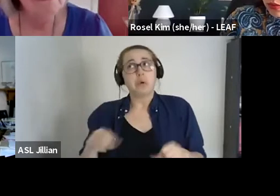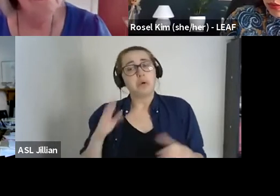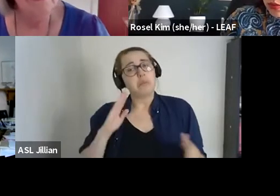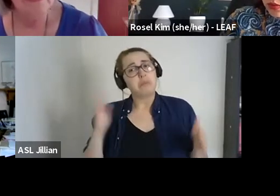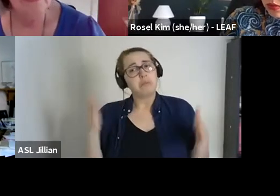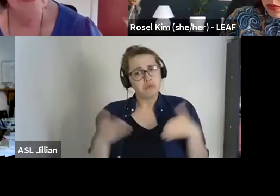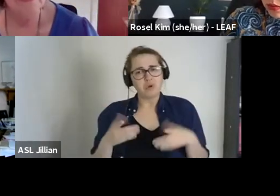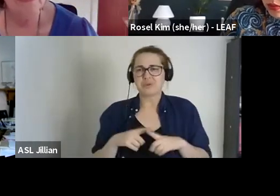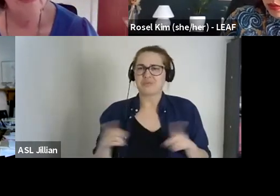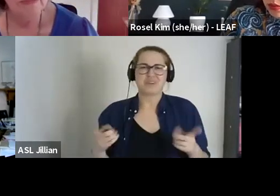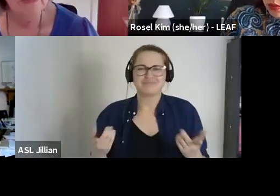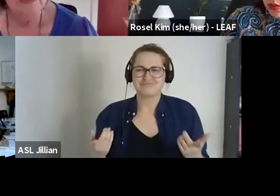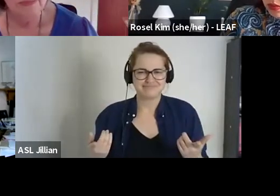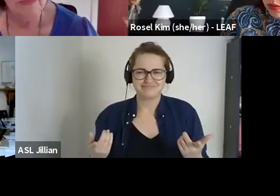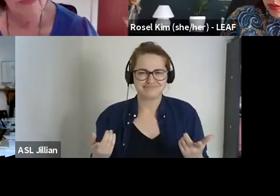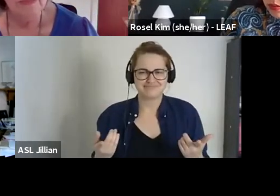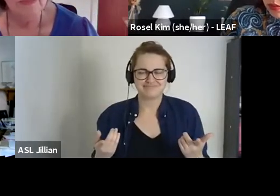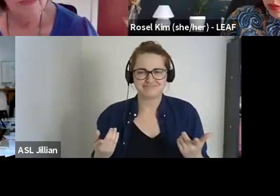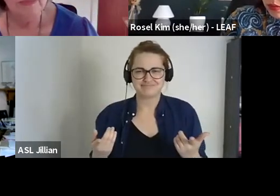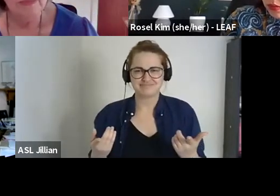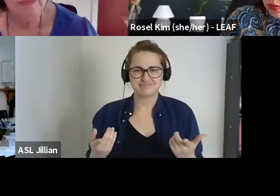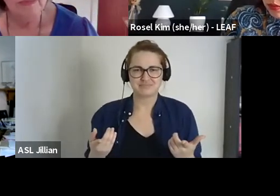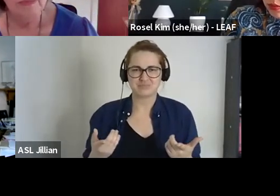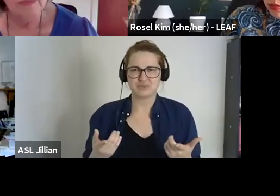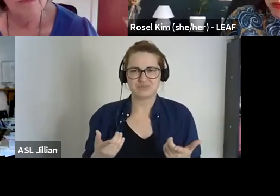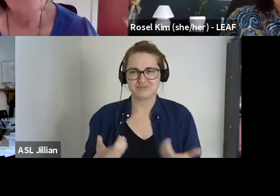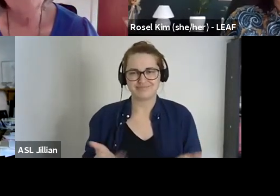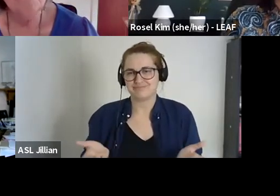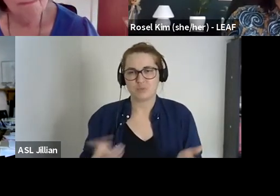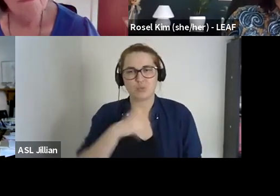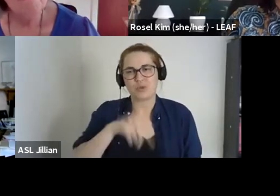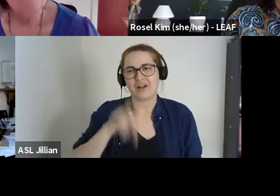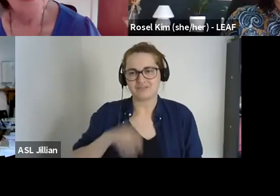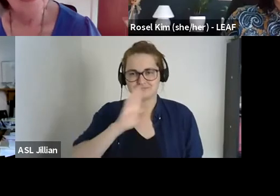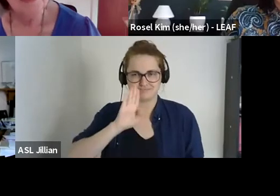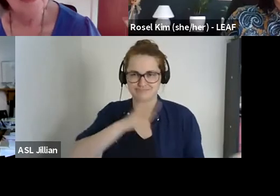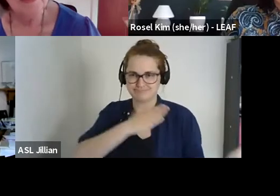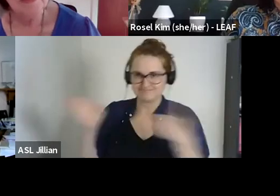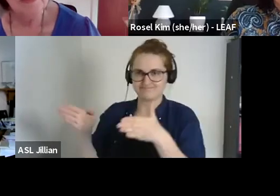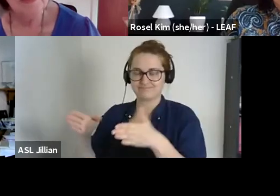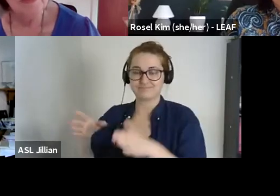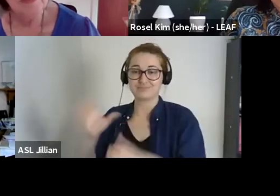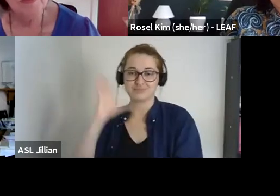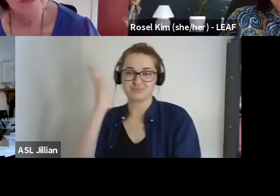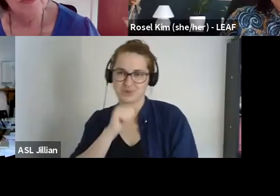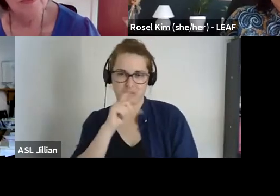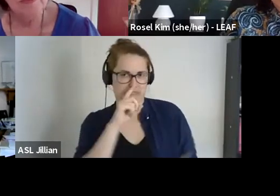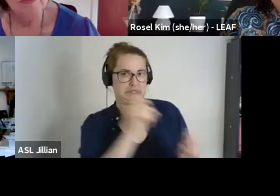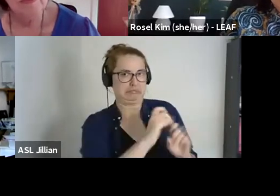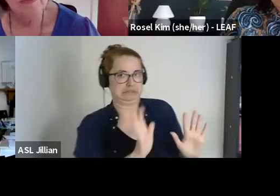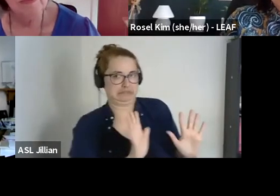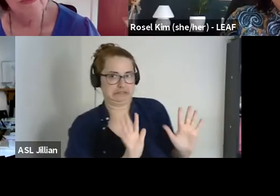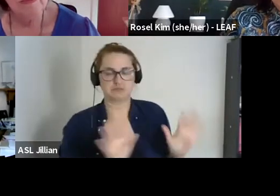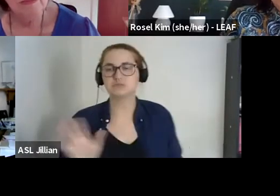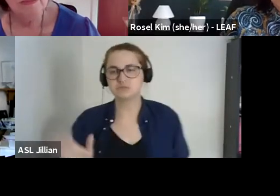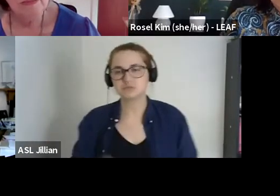a cop-out. It's a cop-out, and we can't allow that. You know, we will see the change because the facts are there.